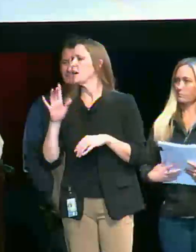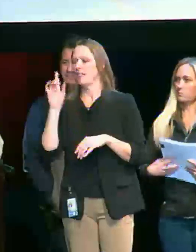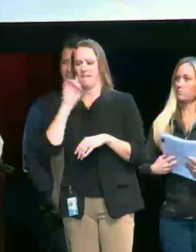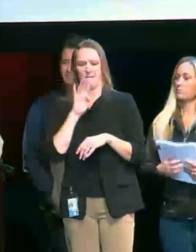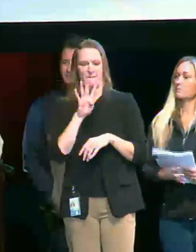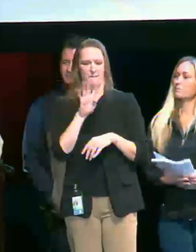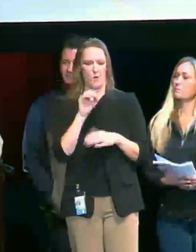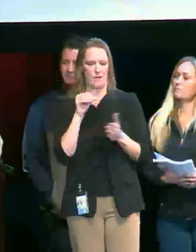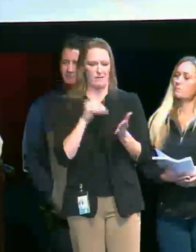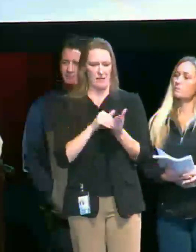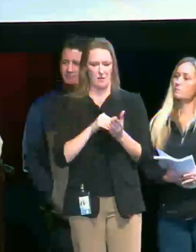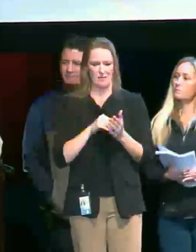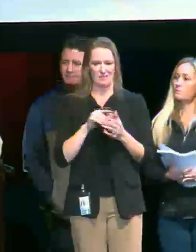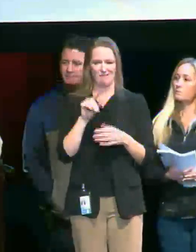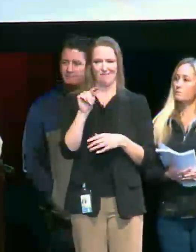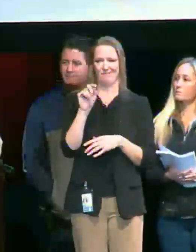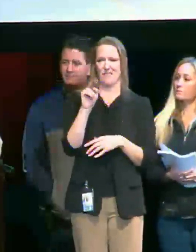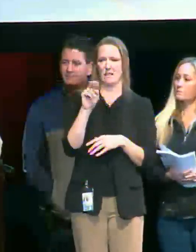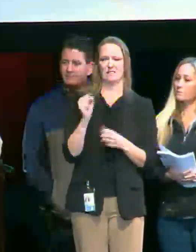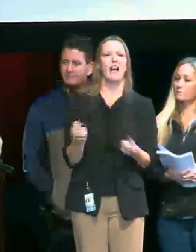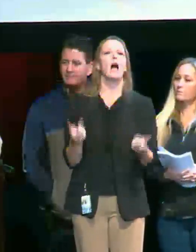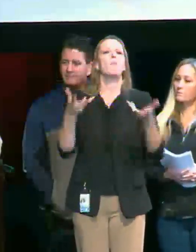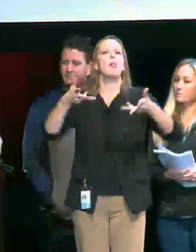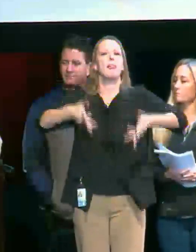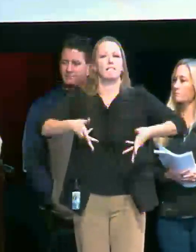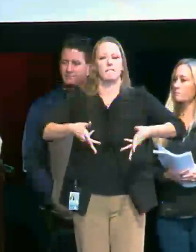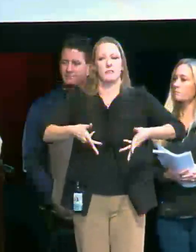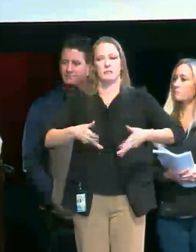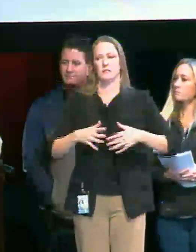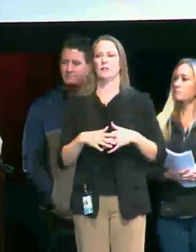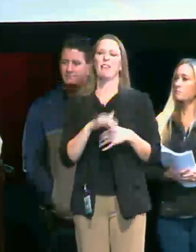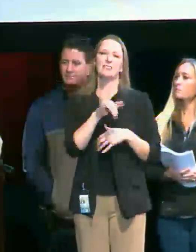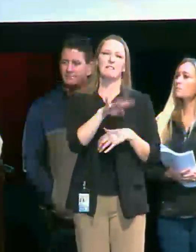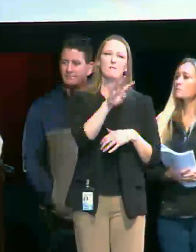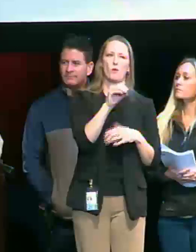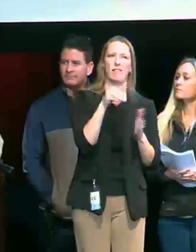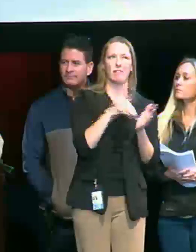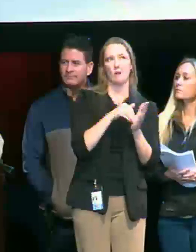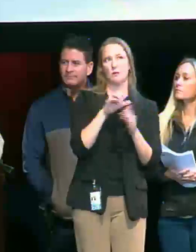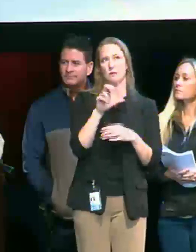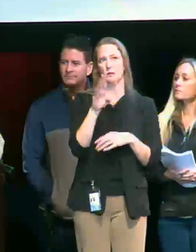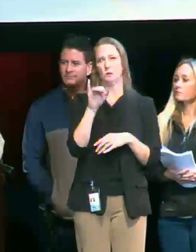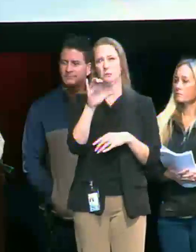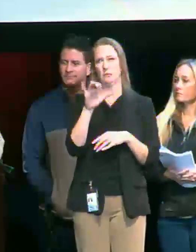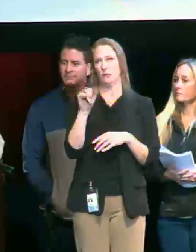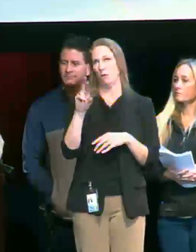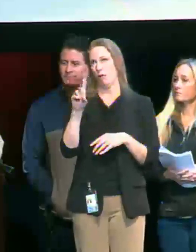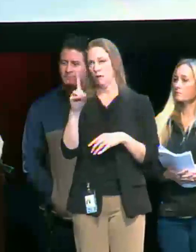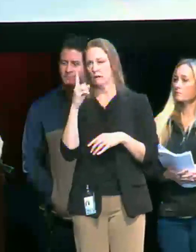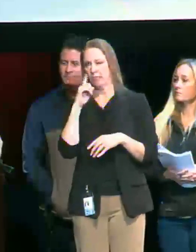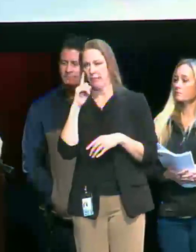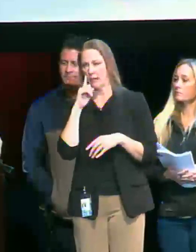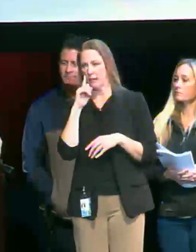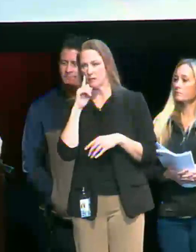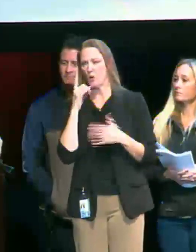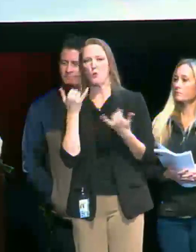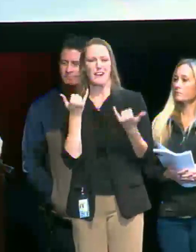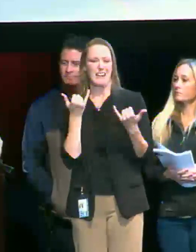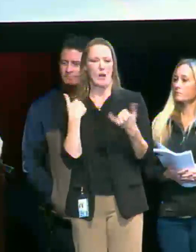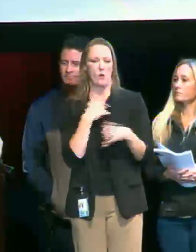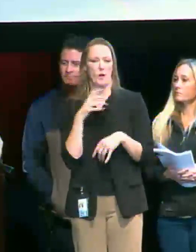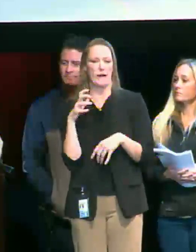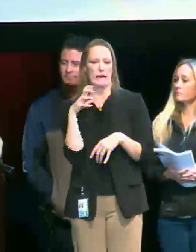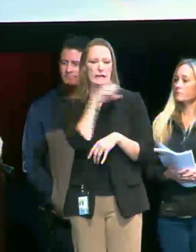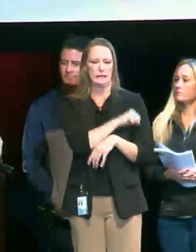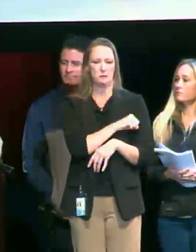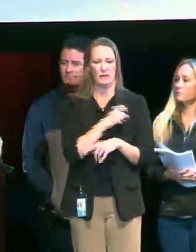40,000 tons. How many remain? Which is 40,000 cubic yards. I think that was the question. So the current estimate